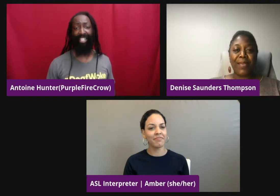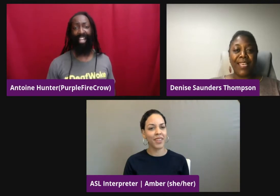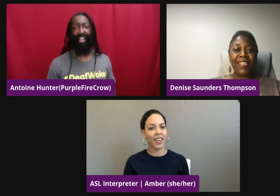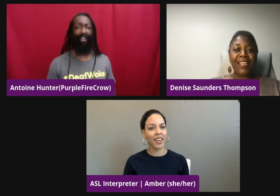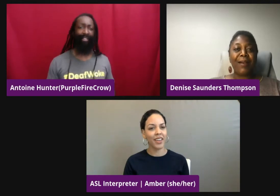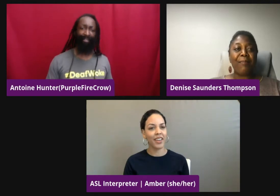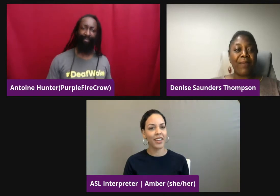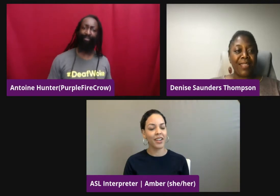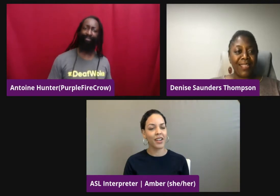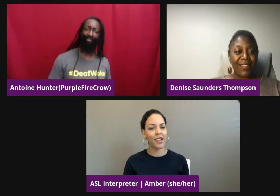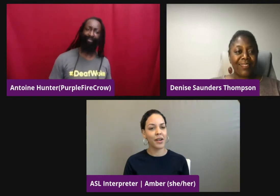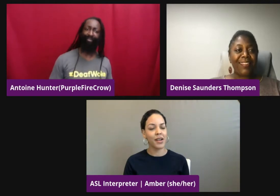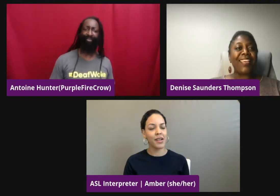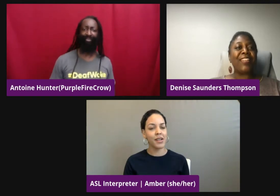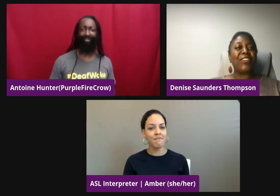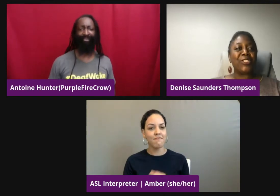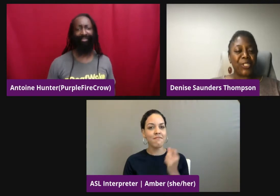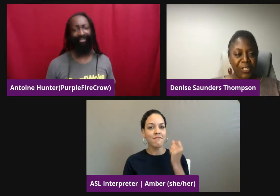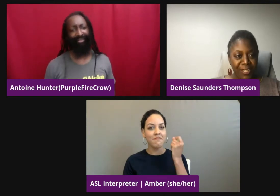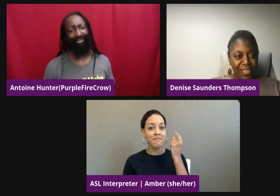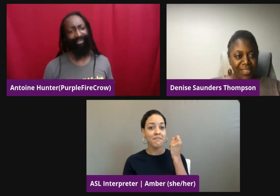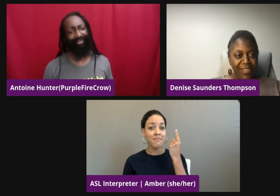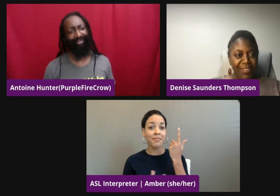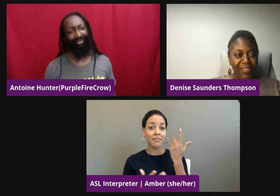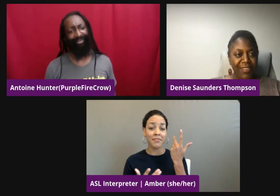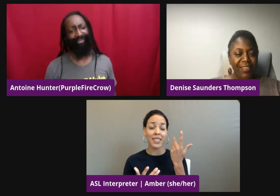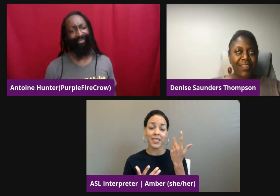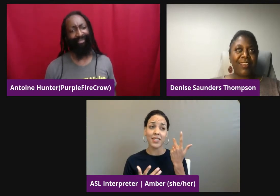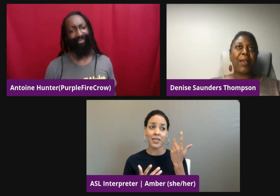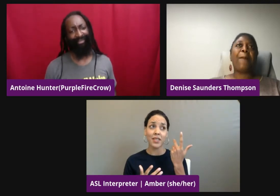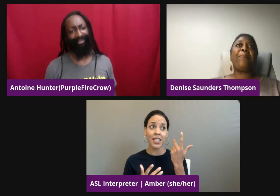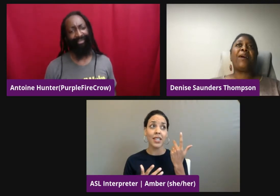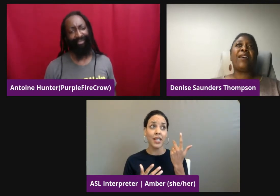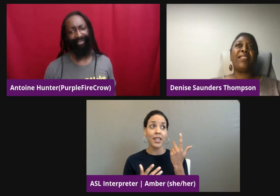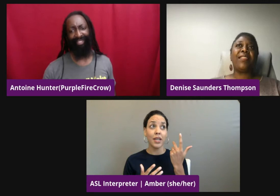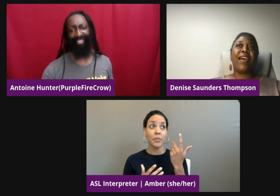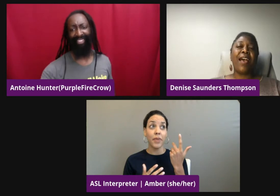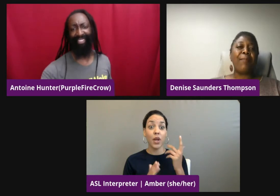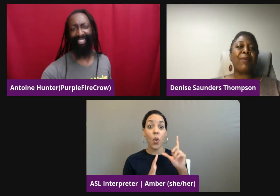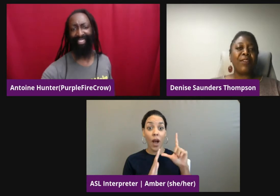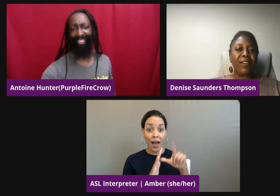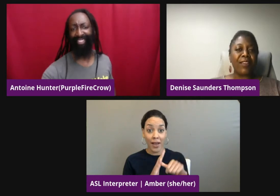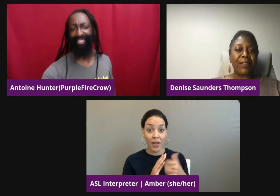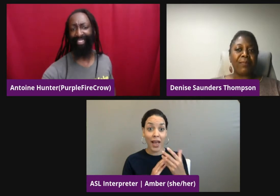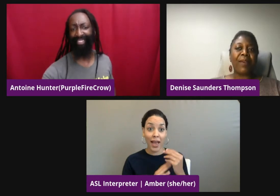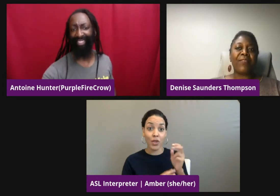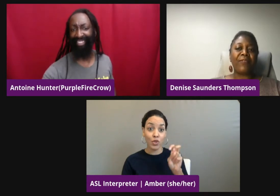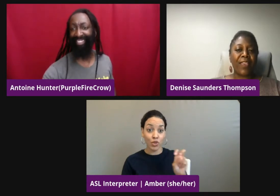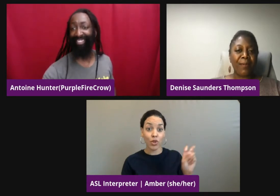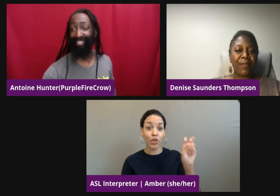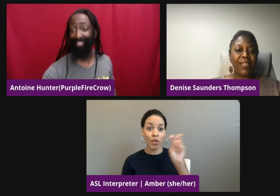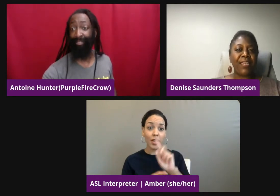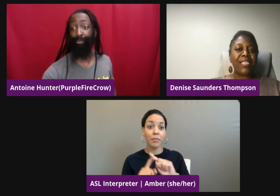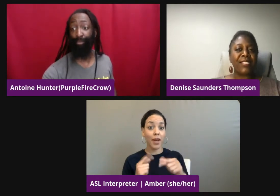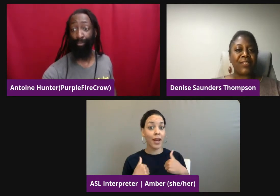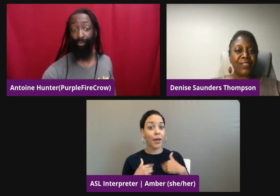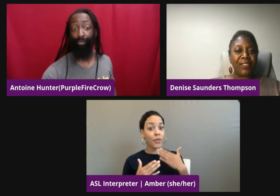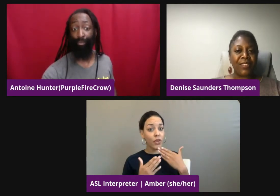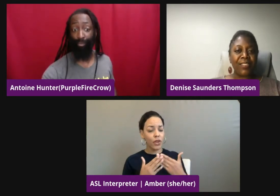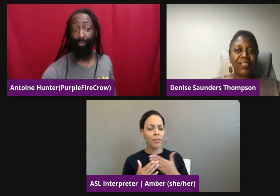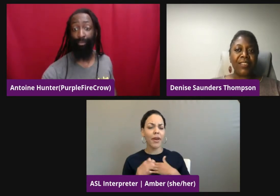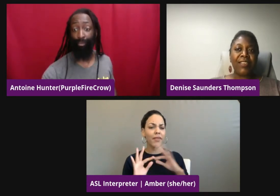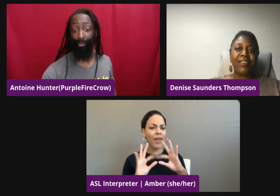It's been a minute and a journey, but I'm good. My family